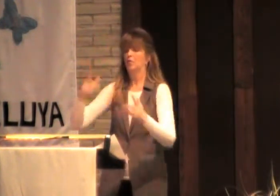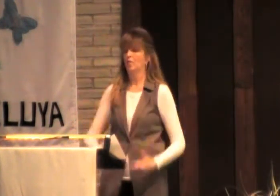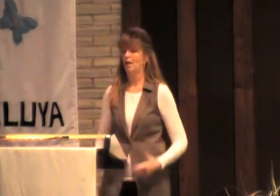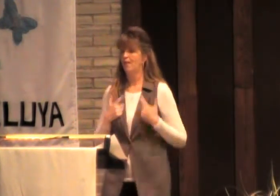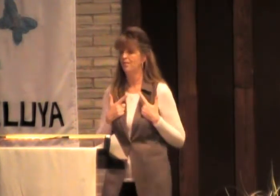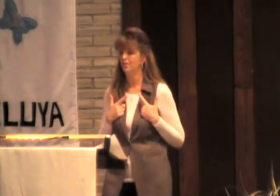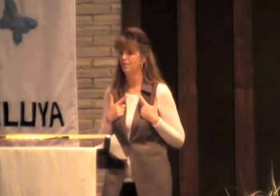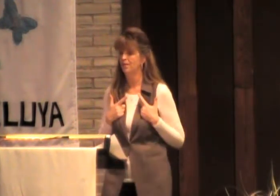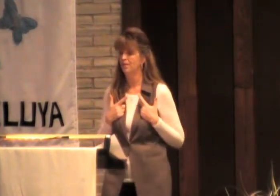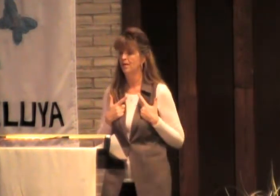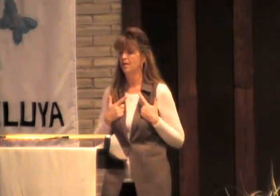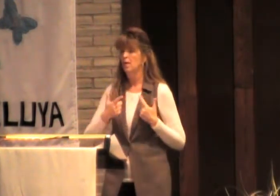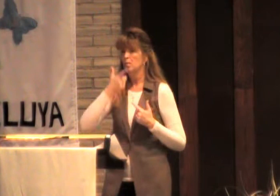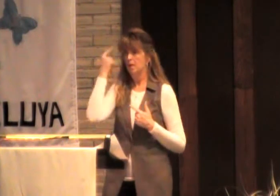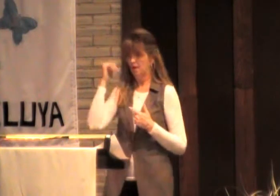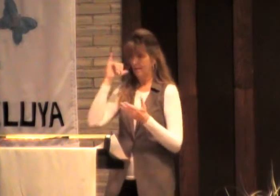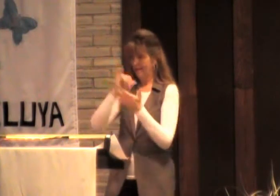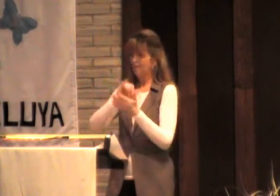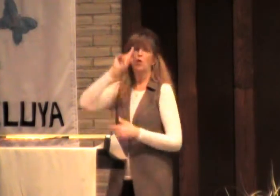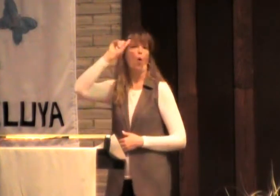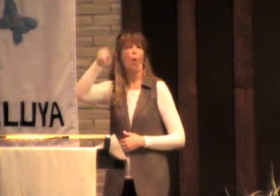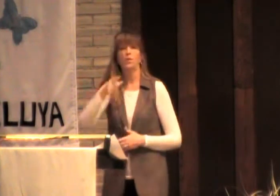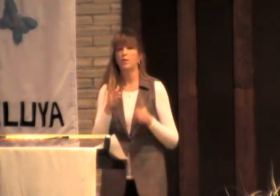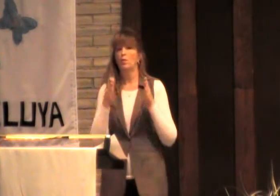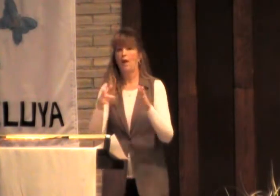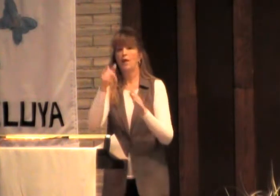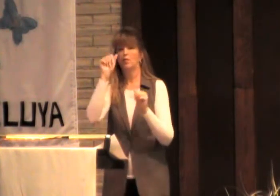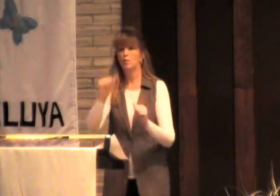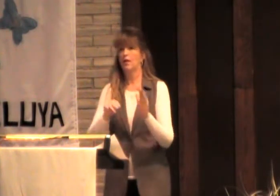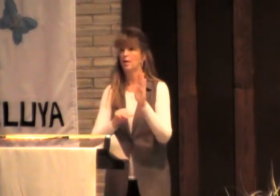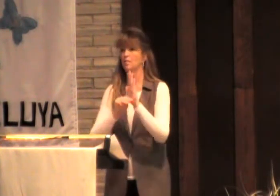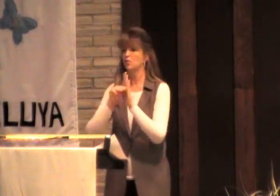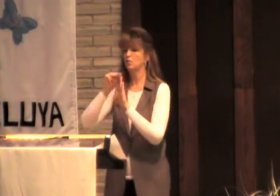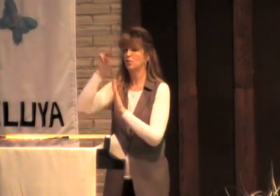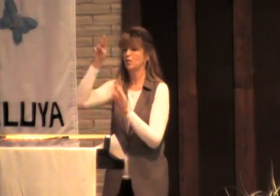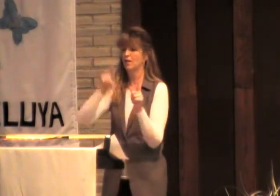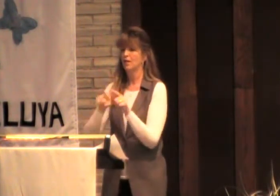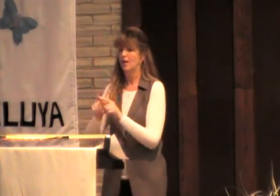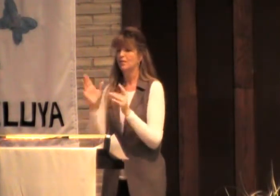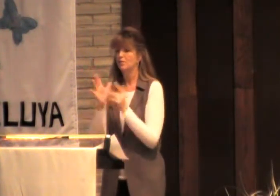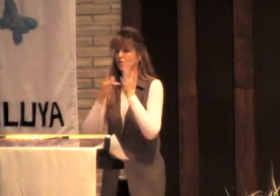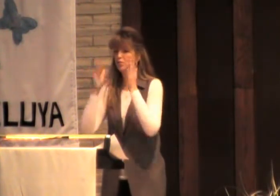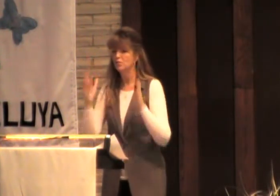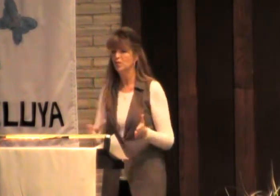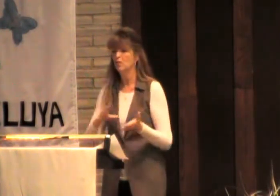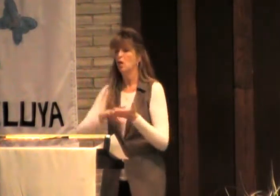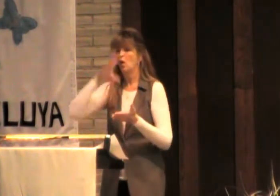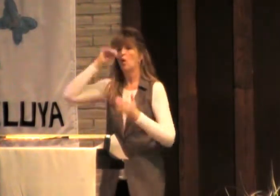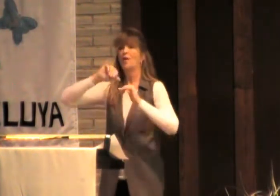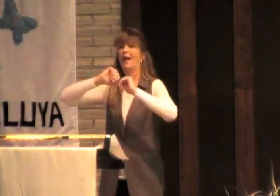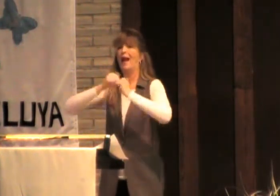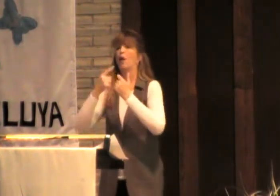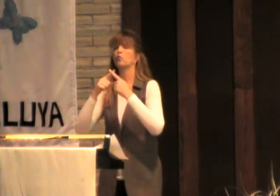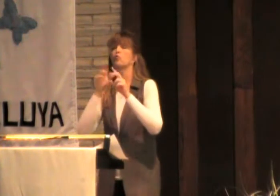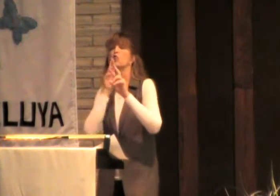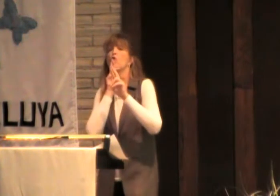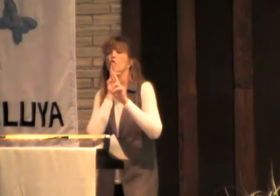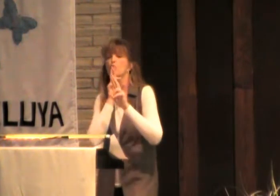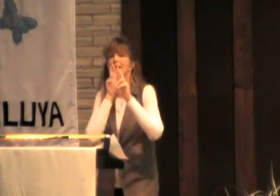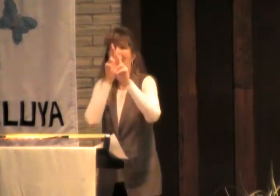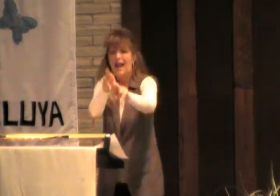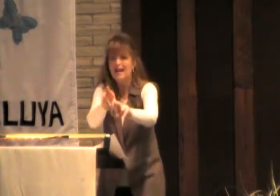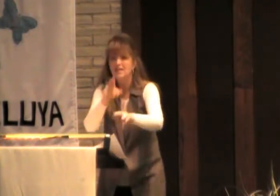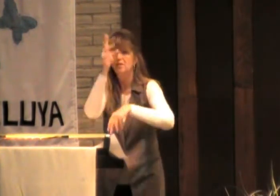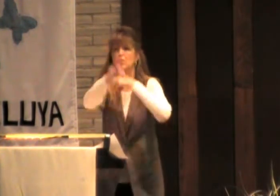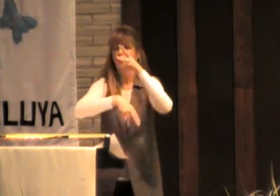you and apply it to your life. Because that's the only way you can grow. It's the only way you can mature as a